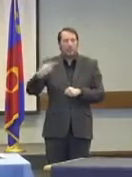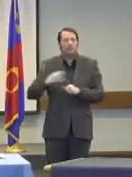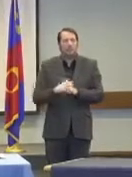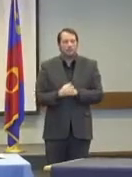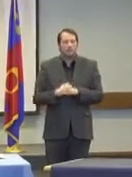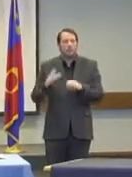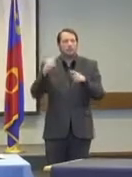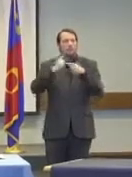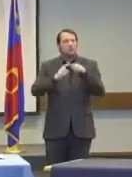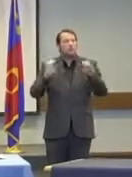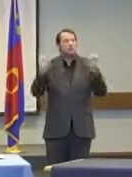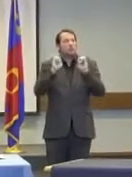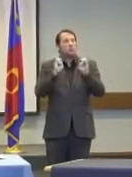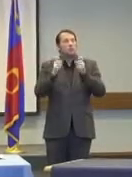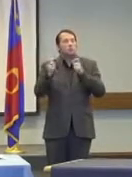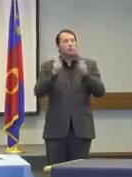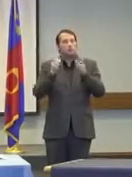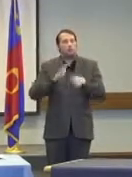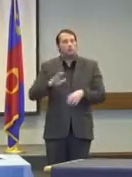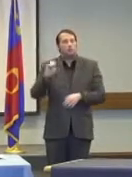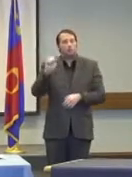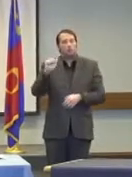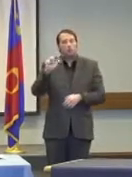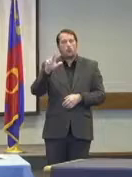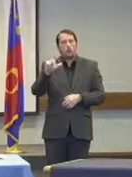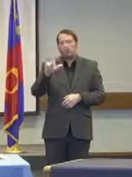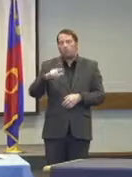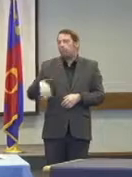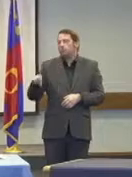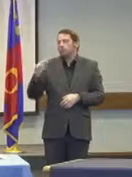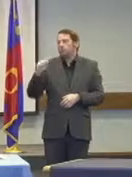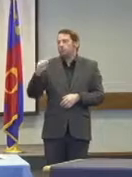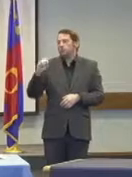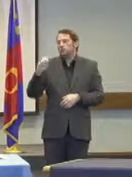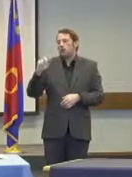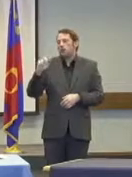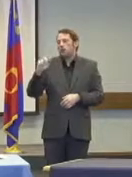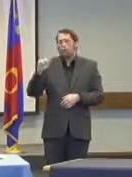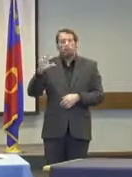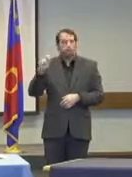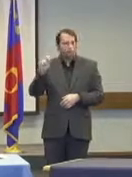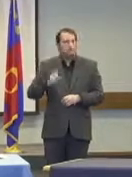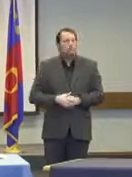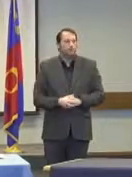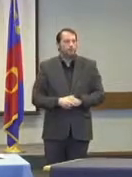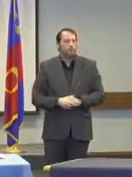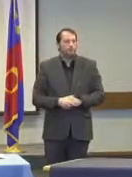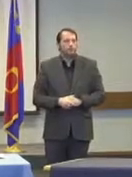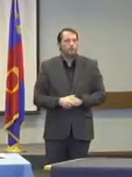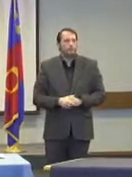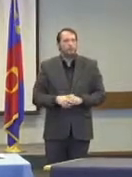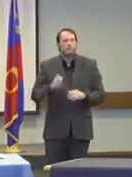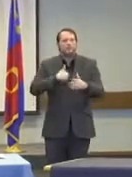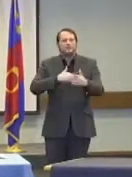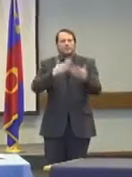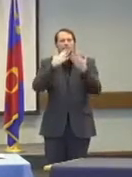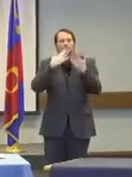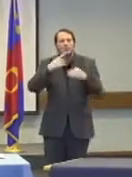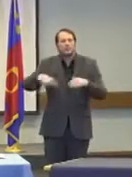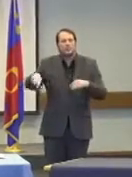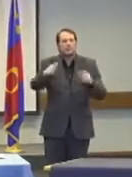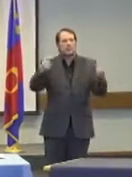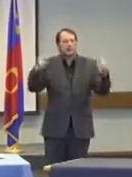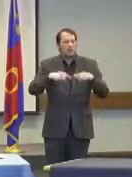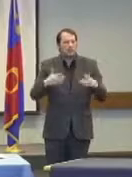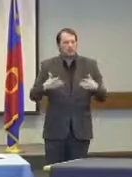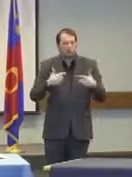Dr. Earl Stoddard. I want to thank you all for being here. So let's get started. County Executive Elrich, would you like